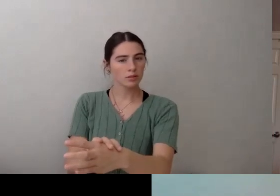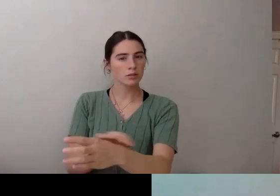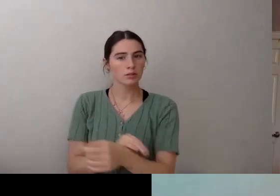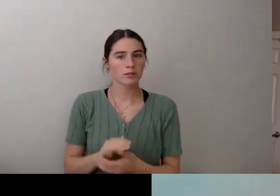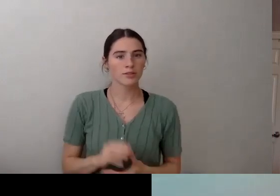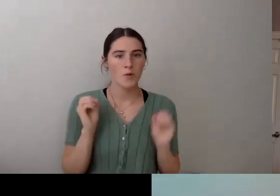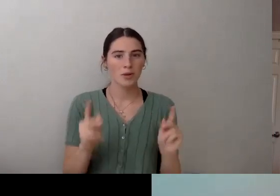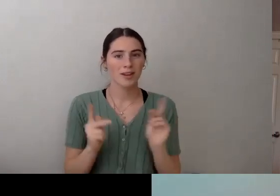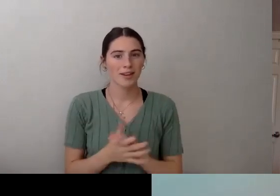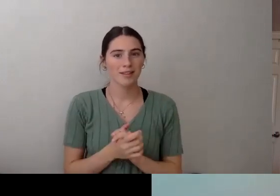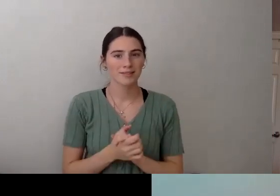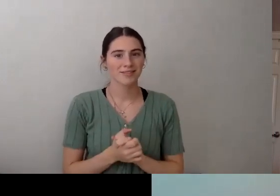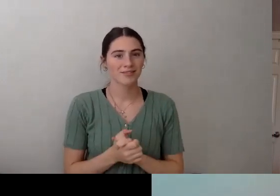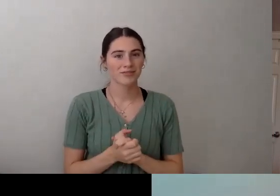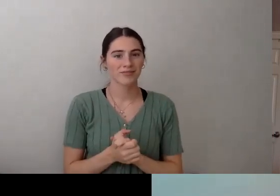Now,